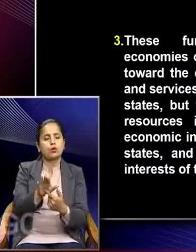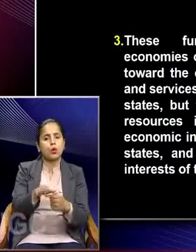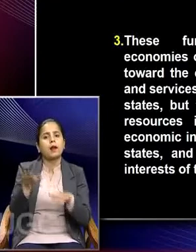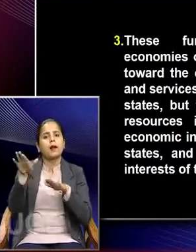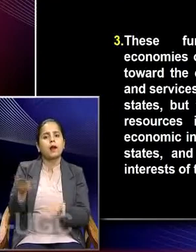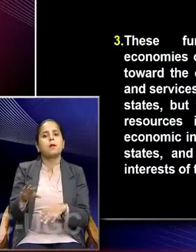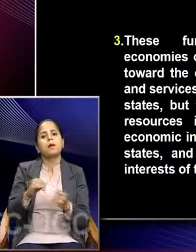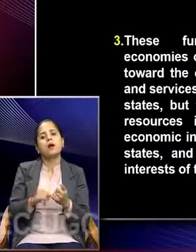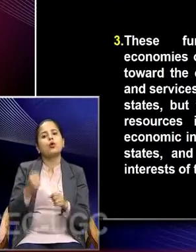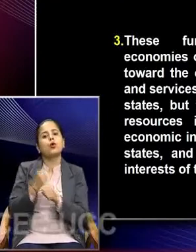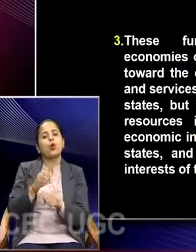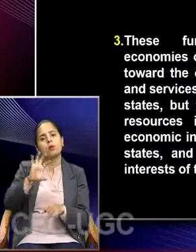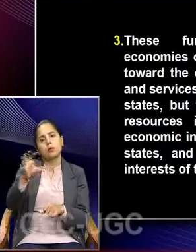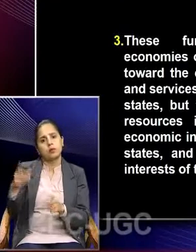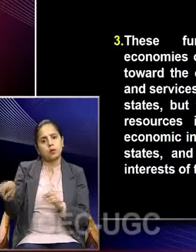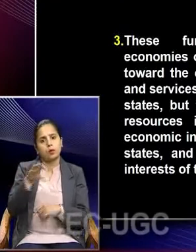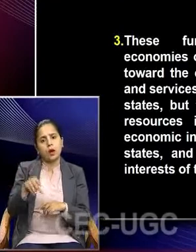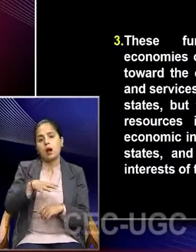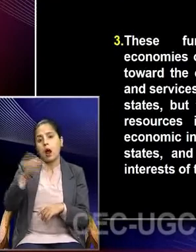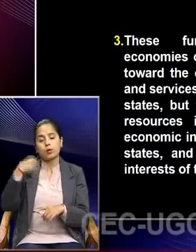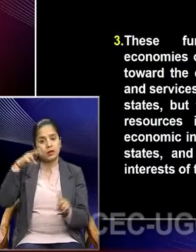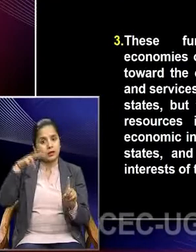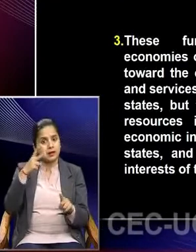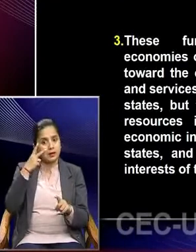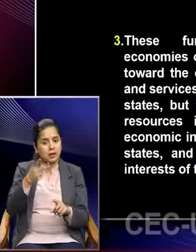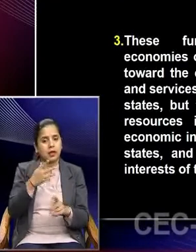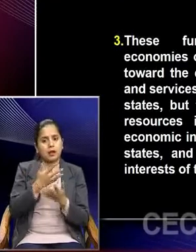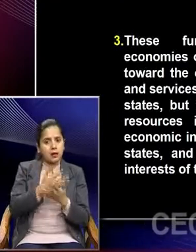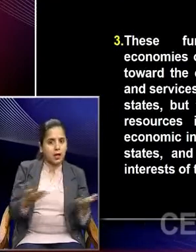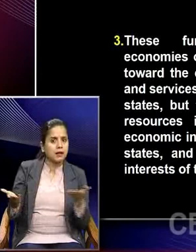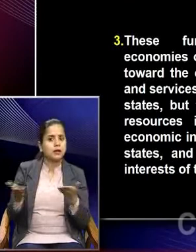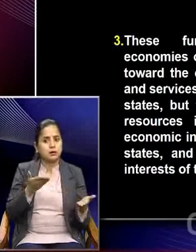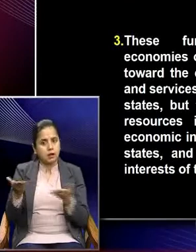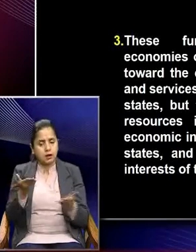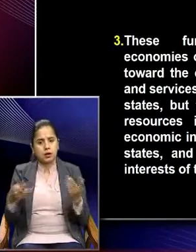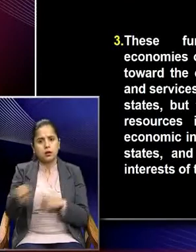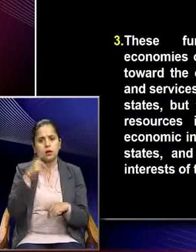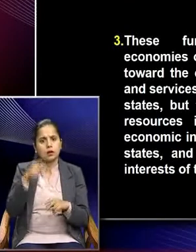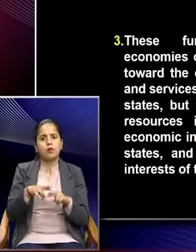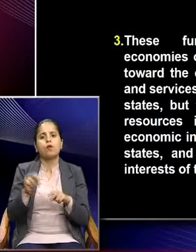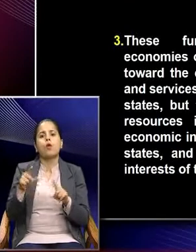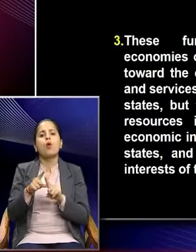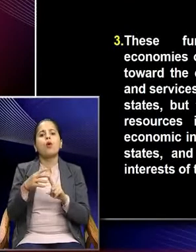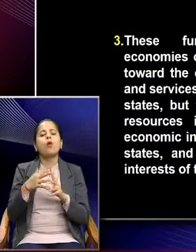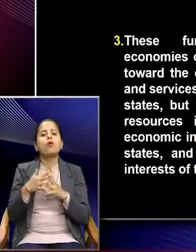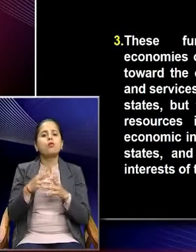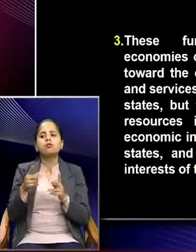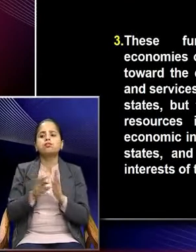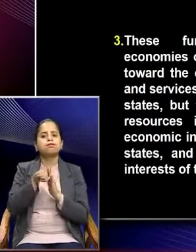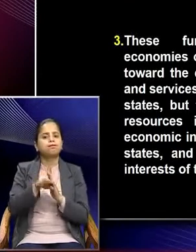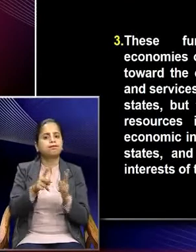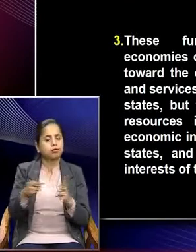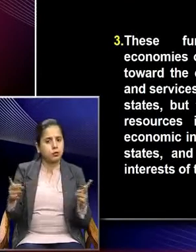states towards the outside money, goods and services do flow into the dependent states, but